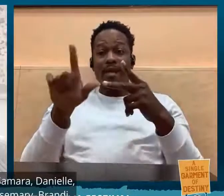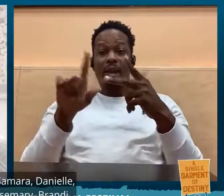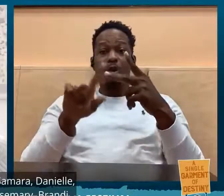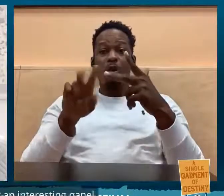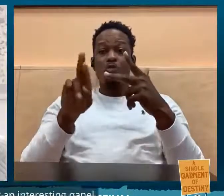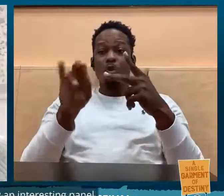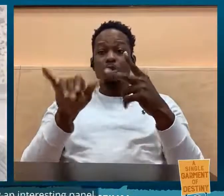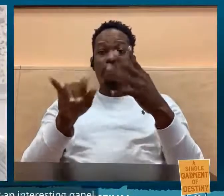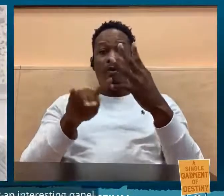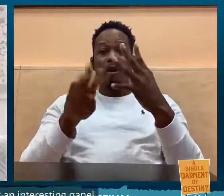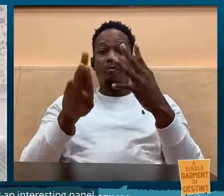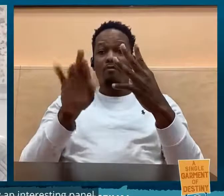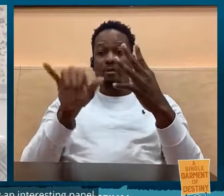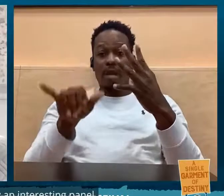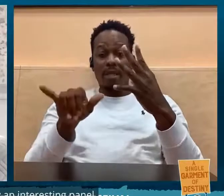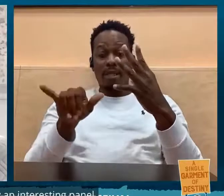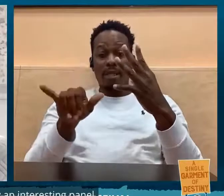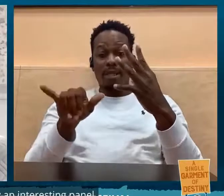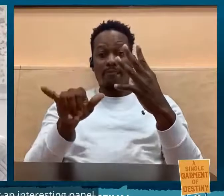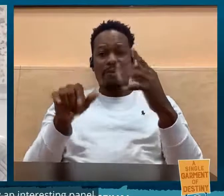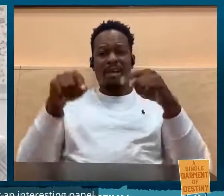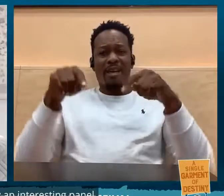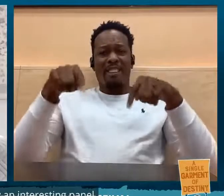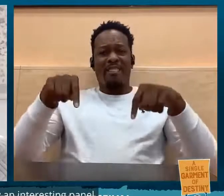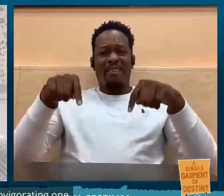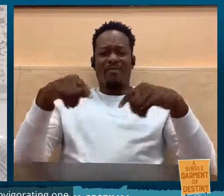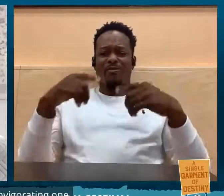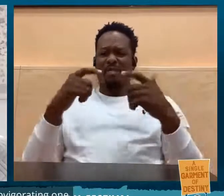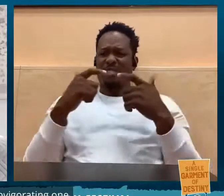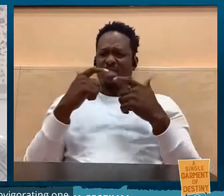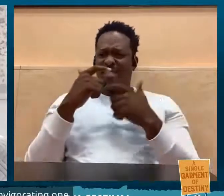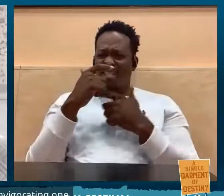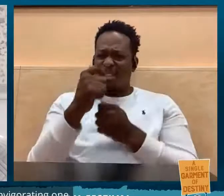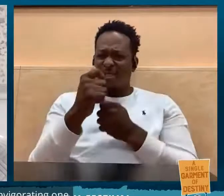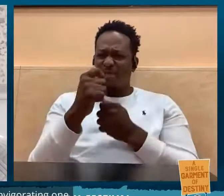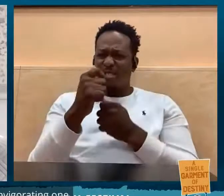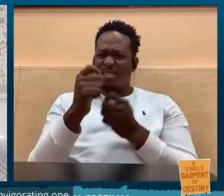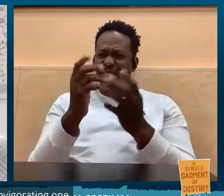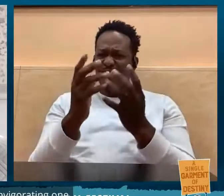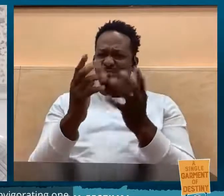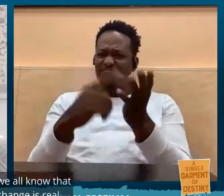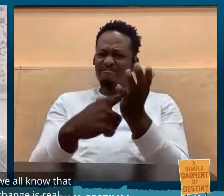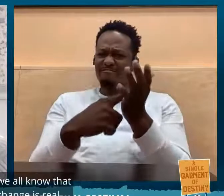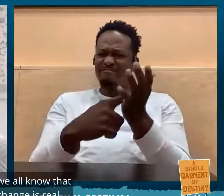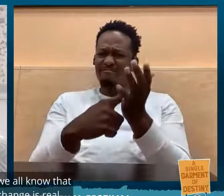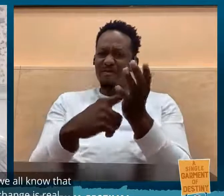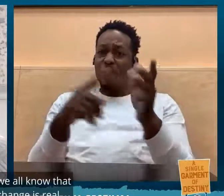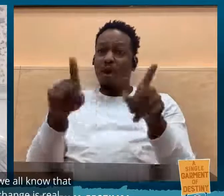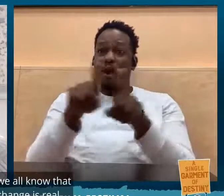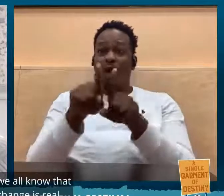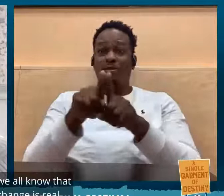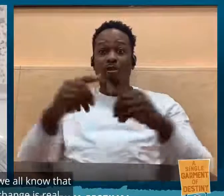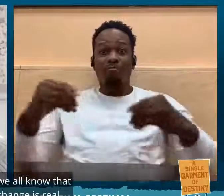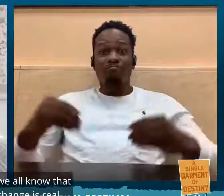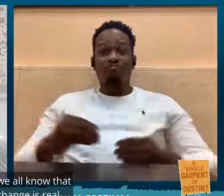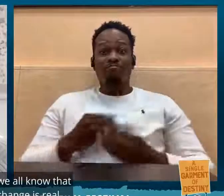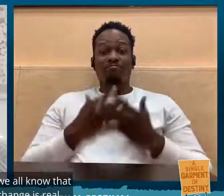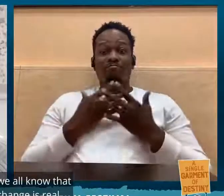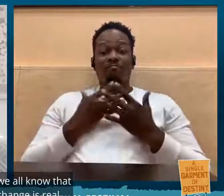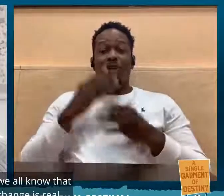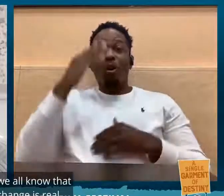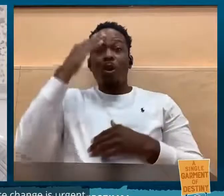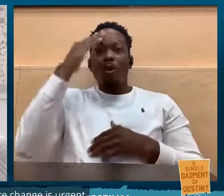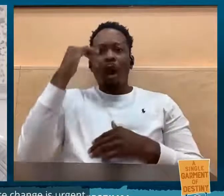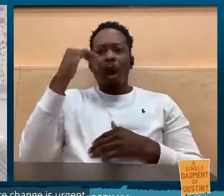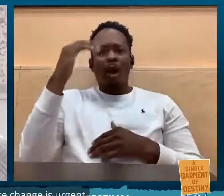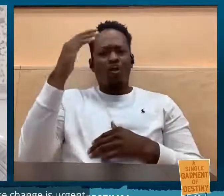Brandi. This was not only an interesting panel, but really an invigorating one. And while we all know that climate change